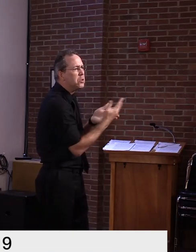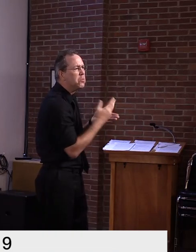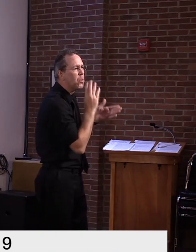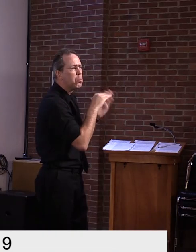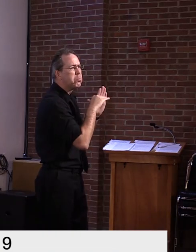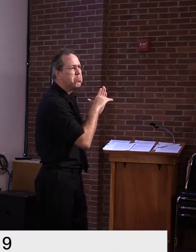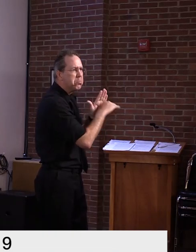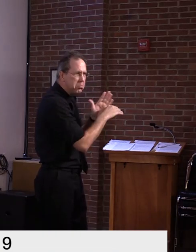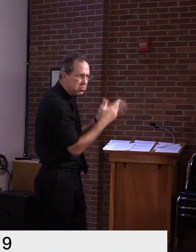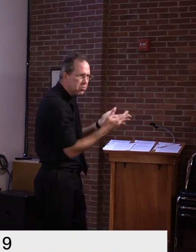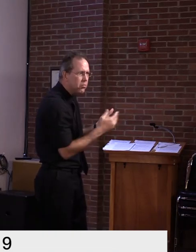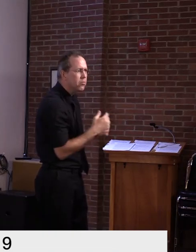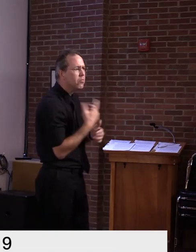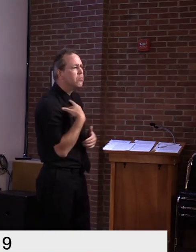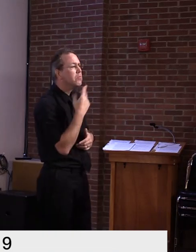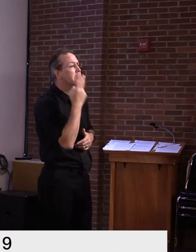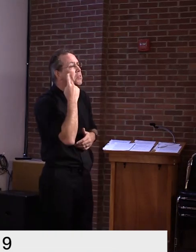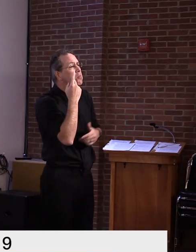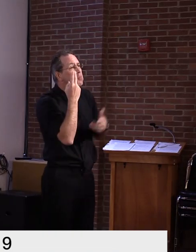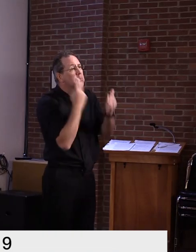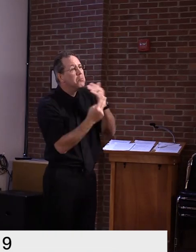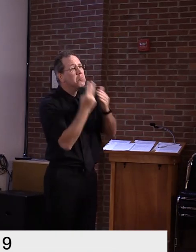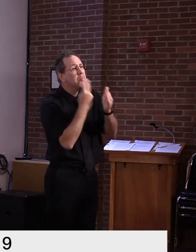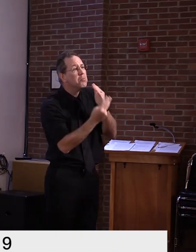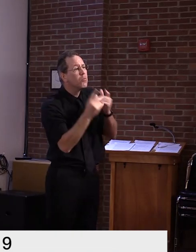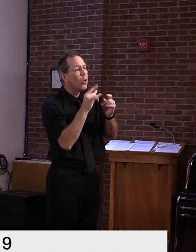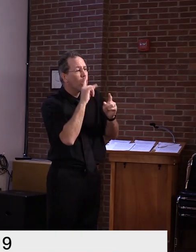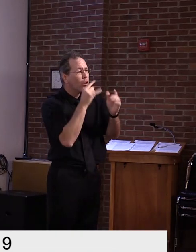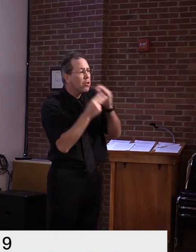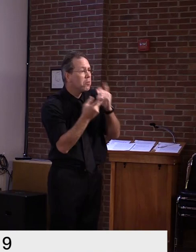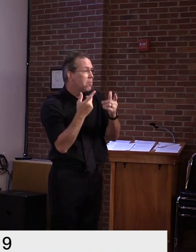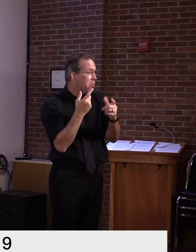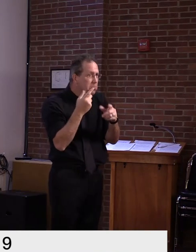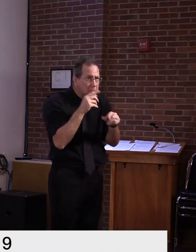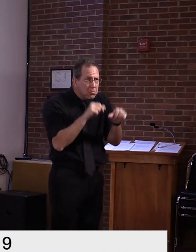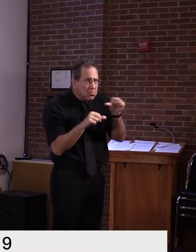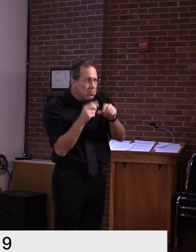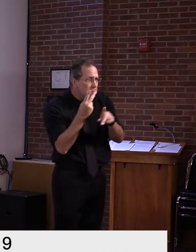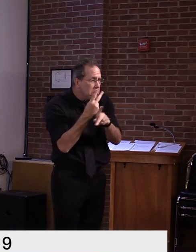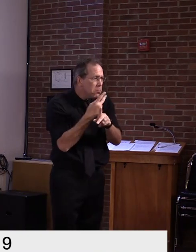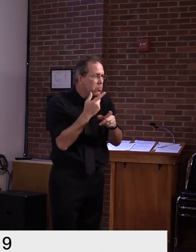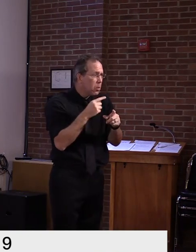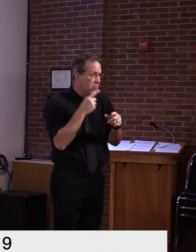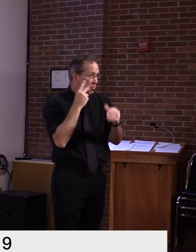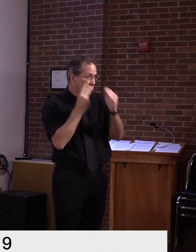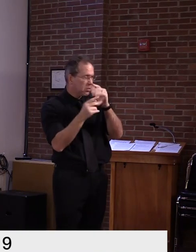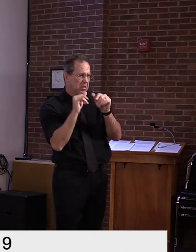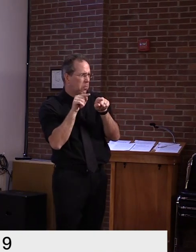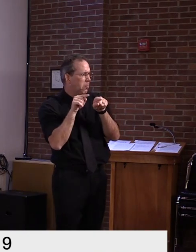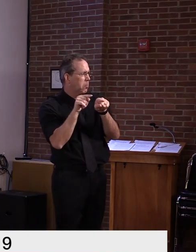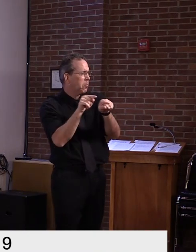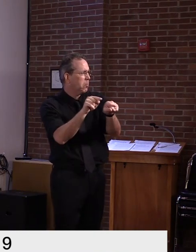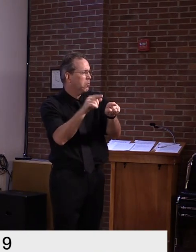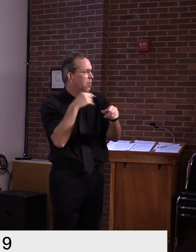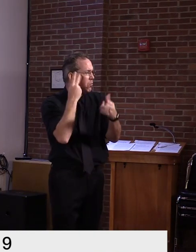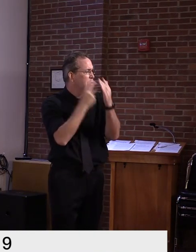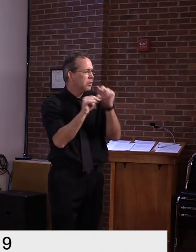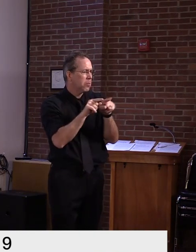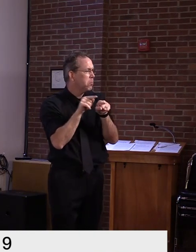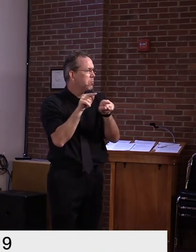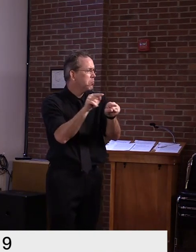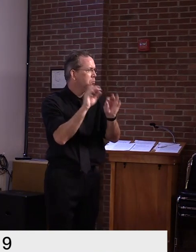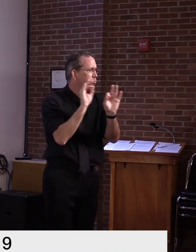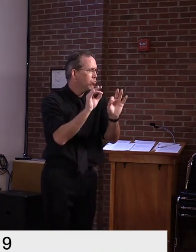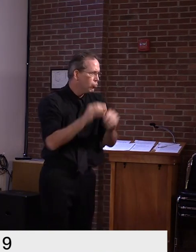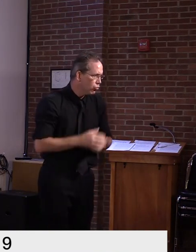to our forecast over the last 6 weeks or so, and we anticipate really low level growth over the next few weeks.